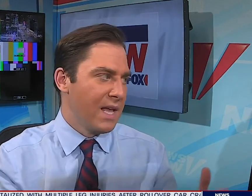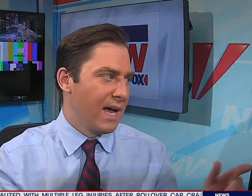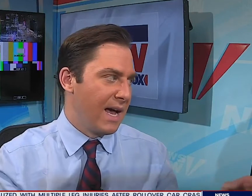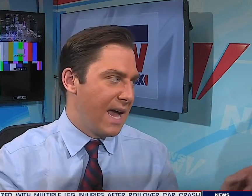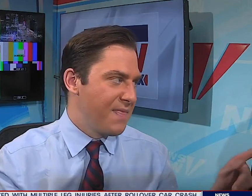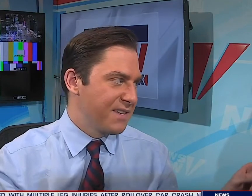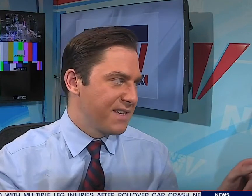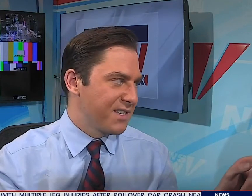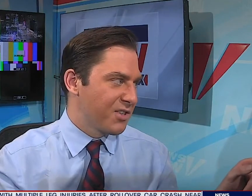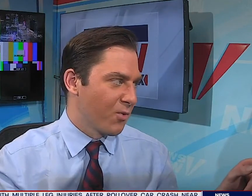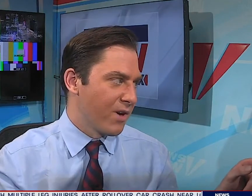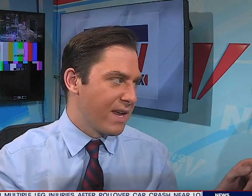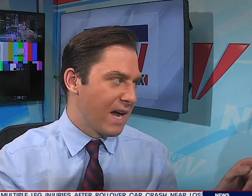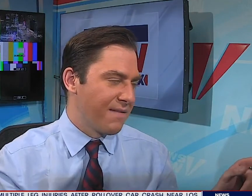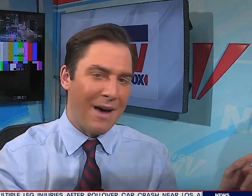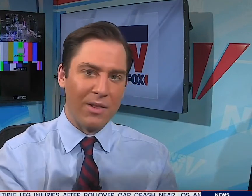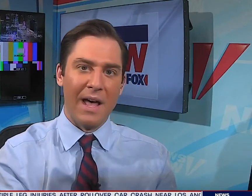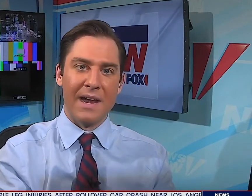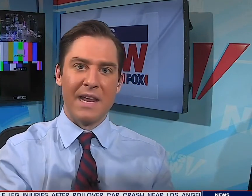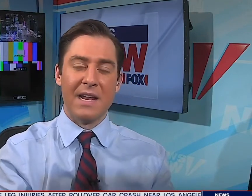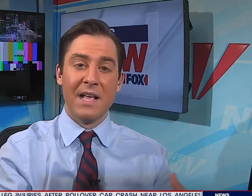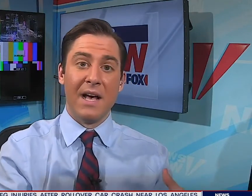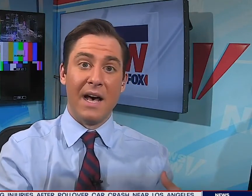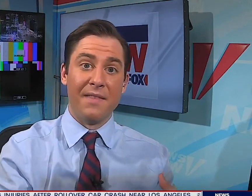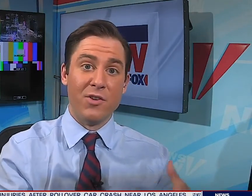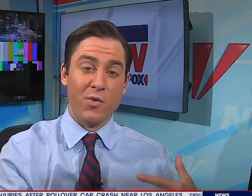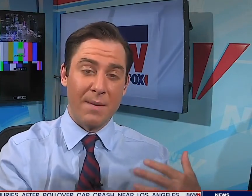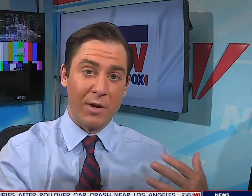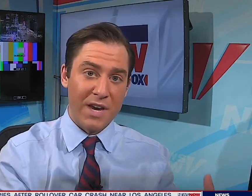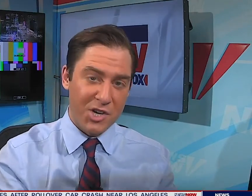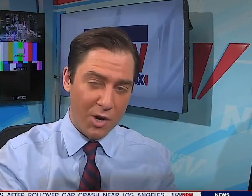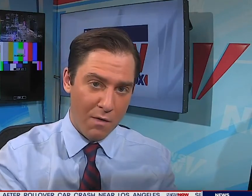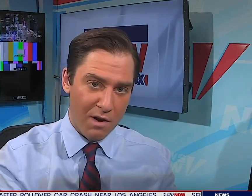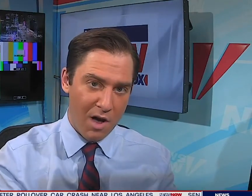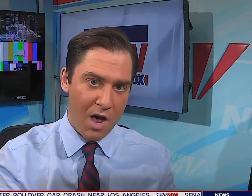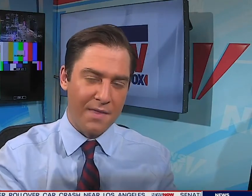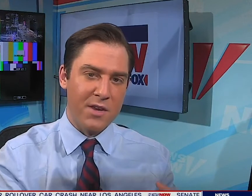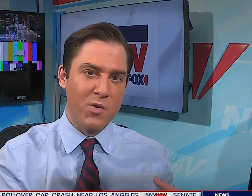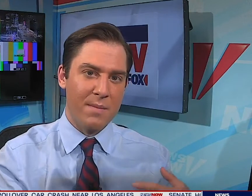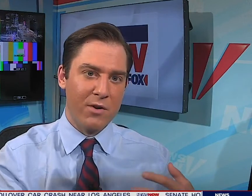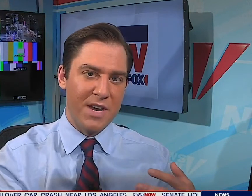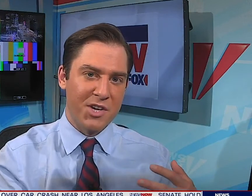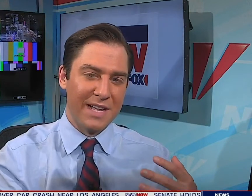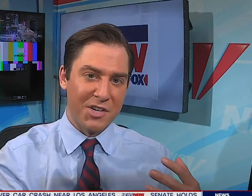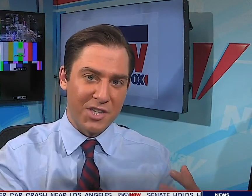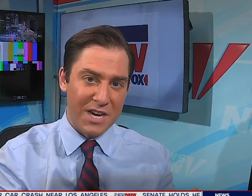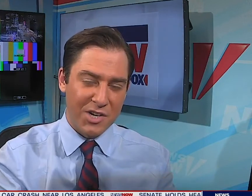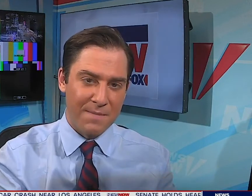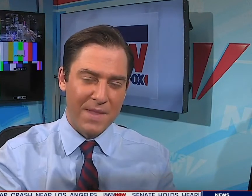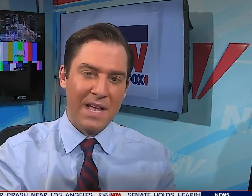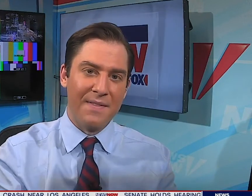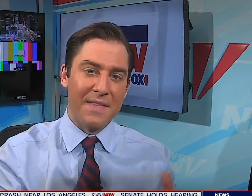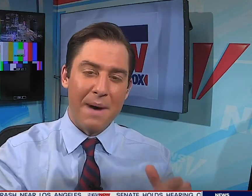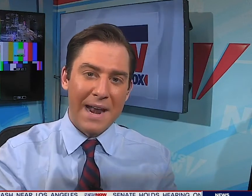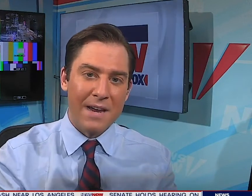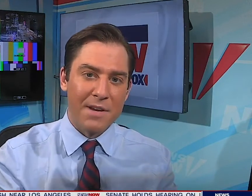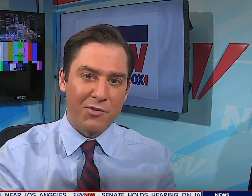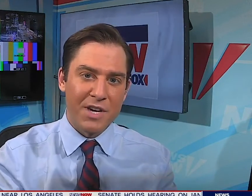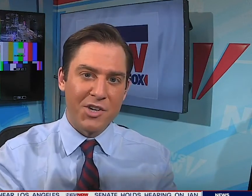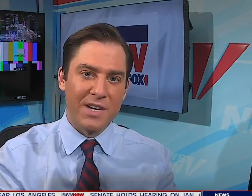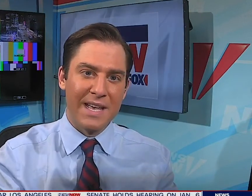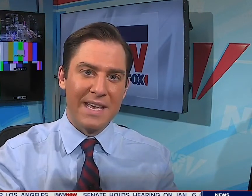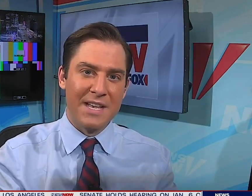to show you. Uh, and this is a story kind of outlining uh, the new immigration overhaul, the new immigration legislation that